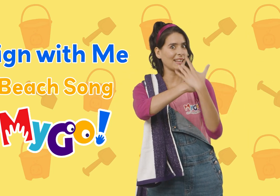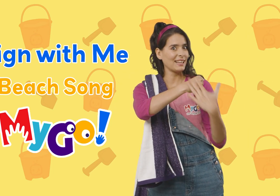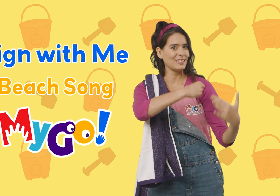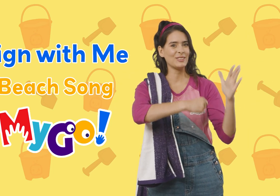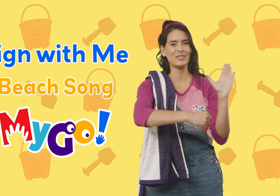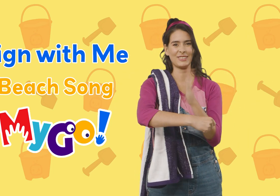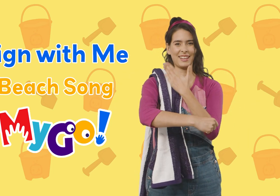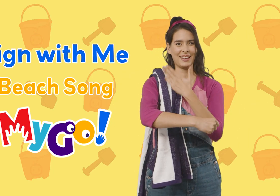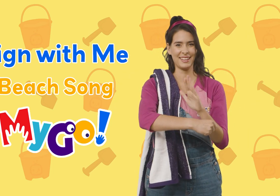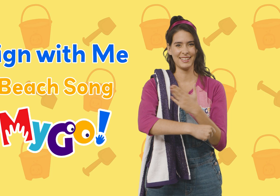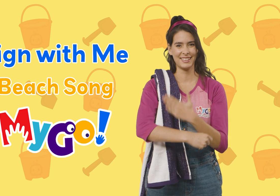Beach song.